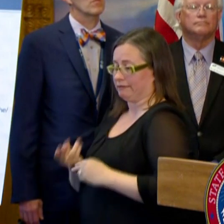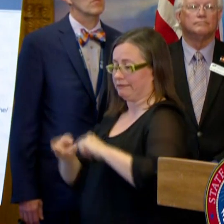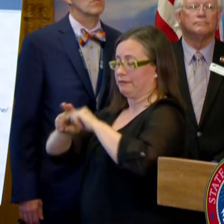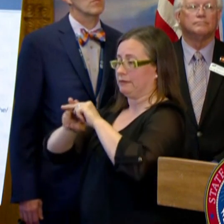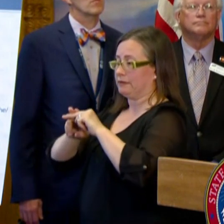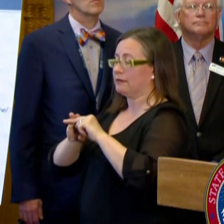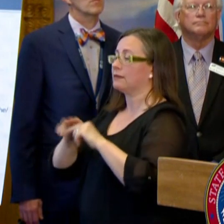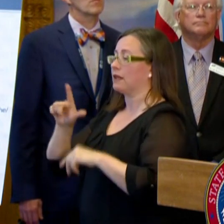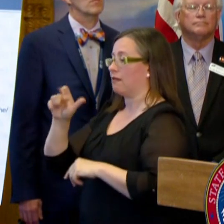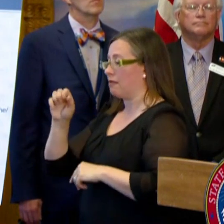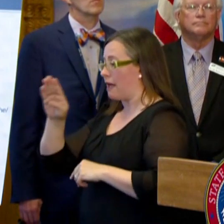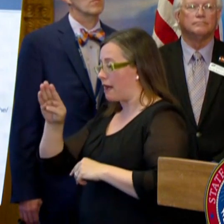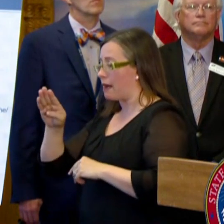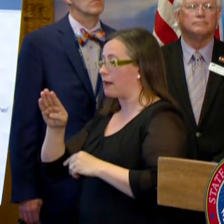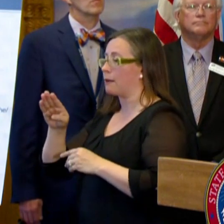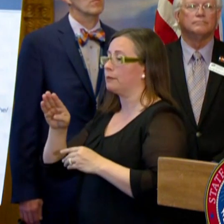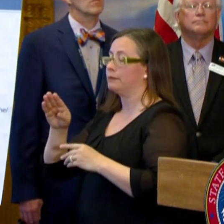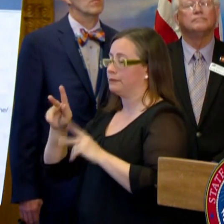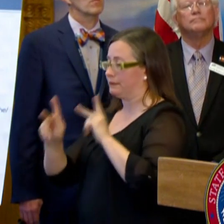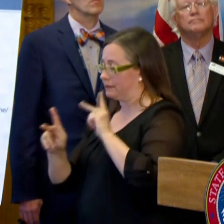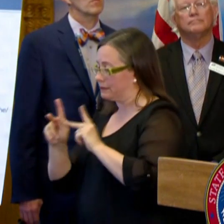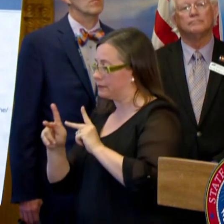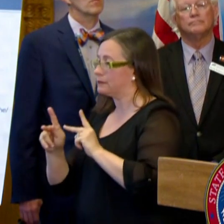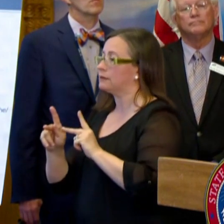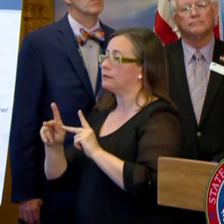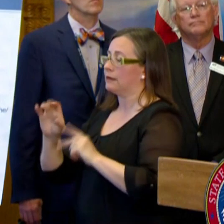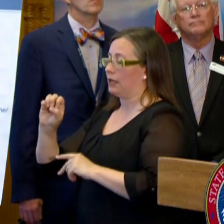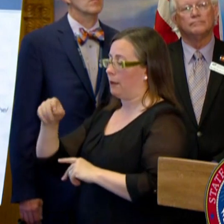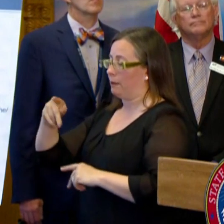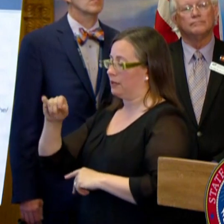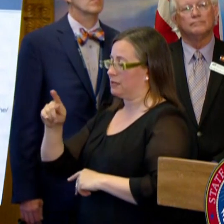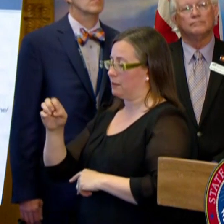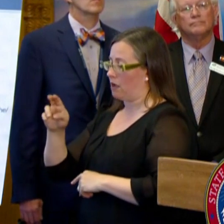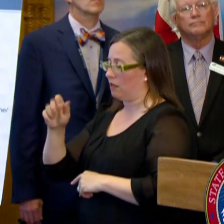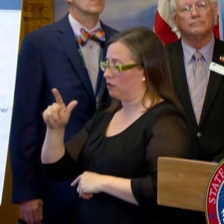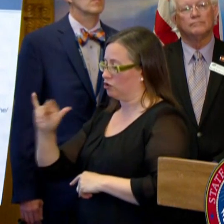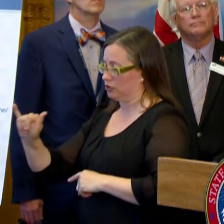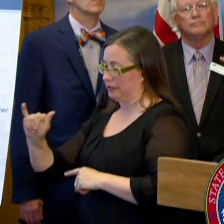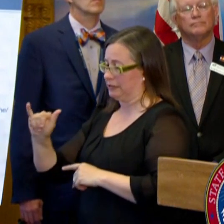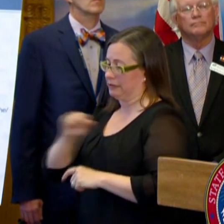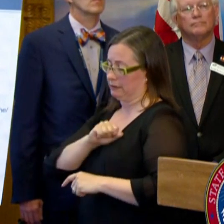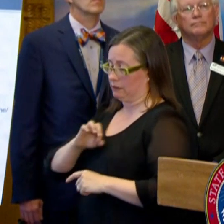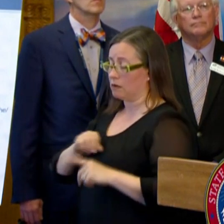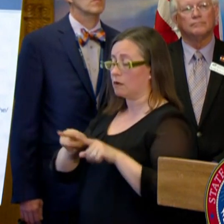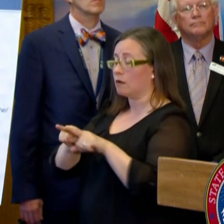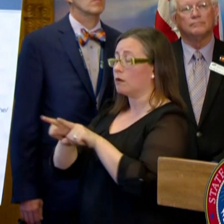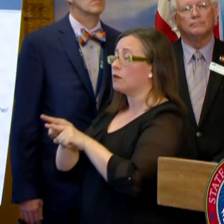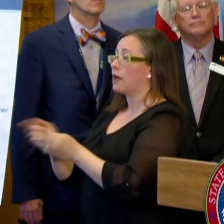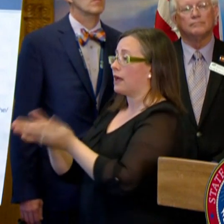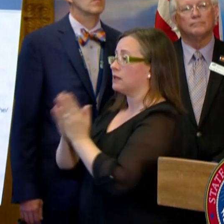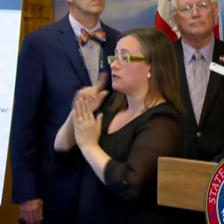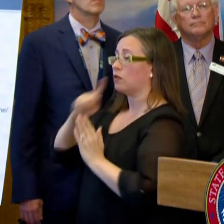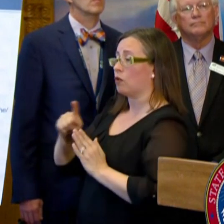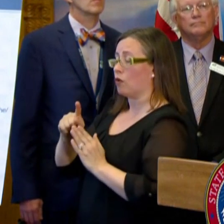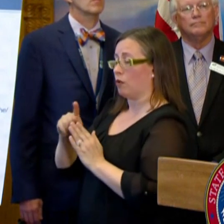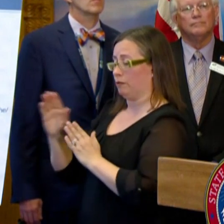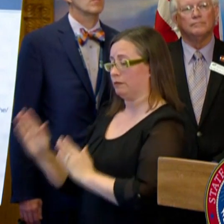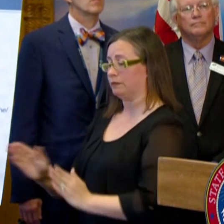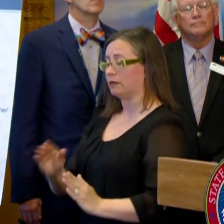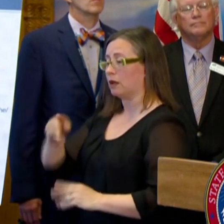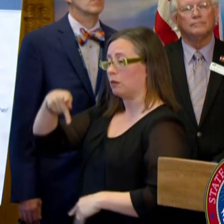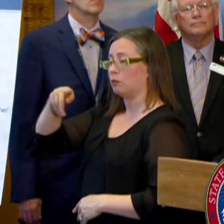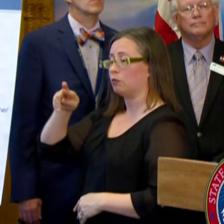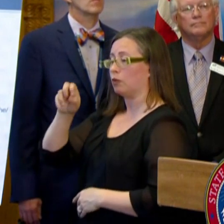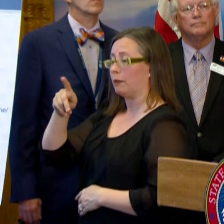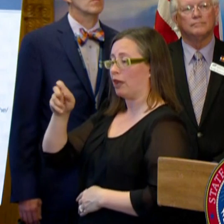epidemiologists, emergency responders, and others to expand our state capacity. Second, I requested funding for our preparedness grants that are